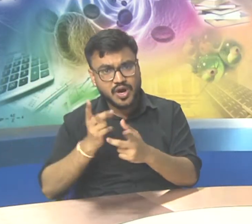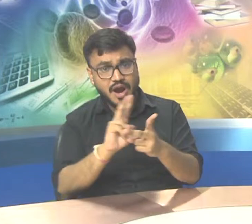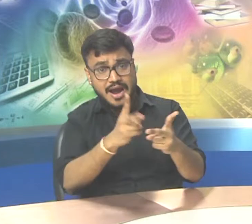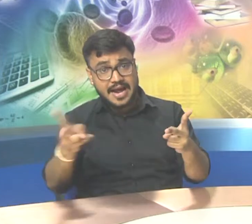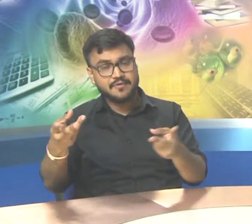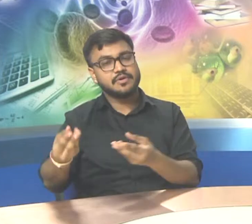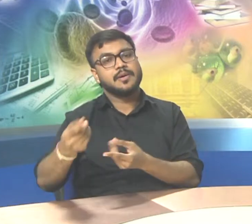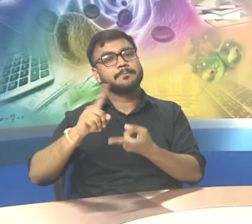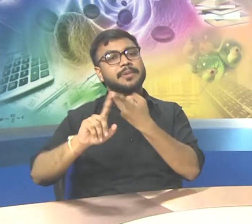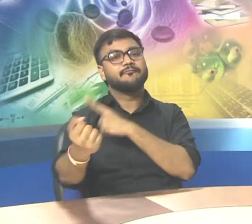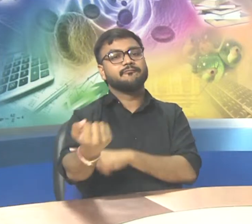etc.